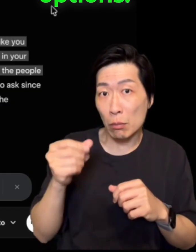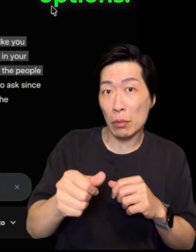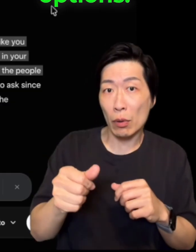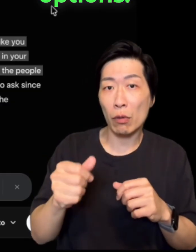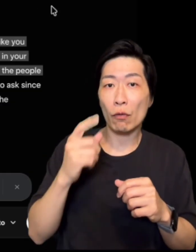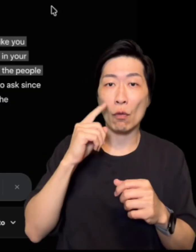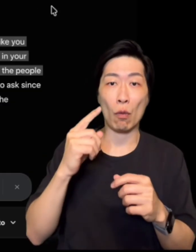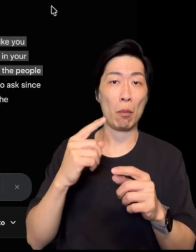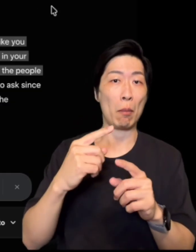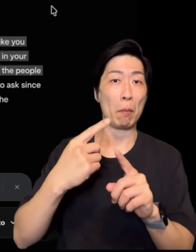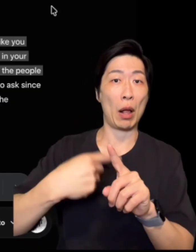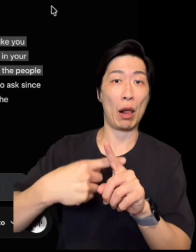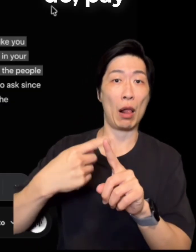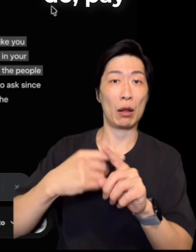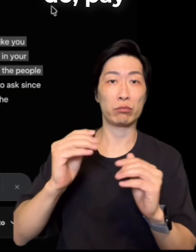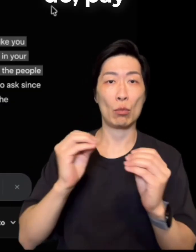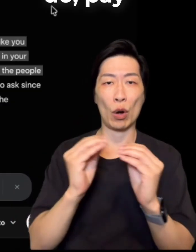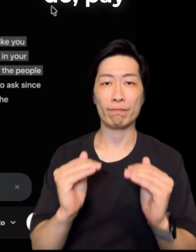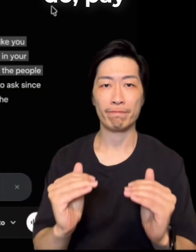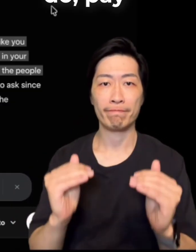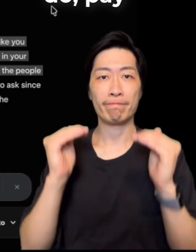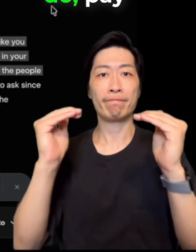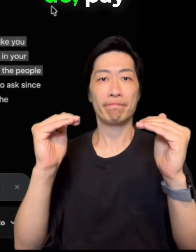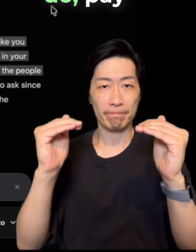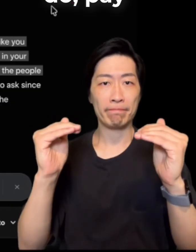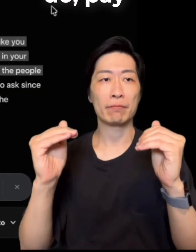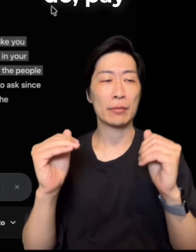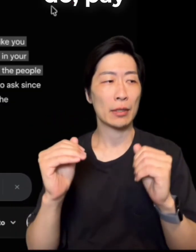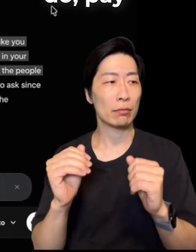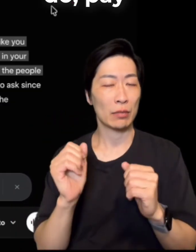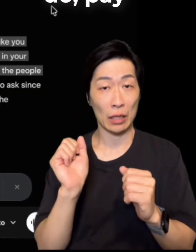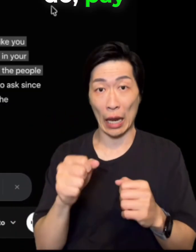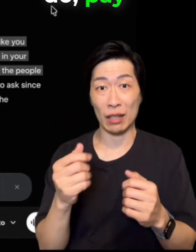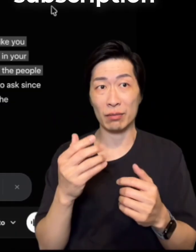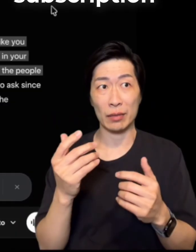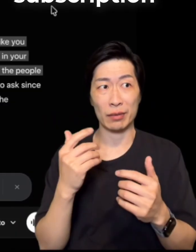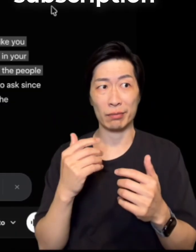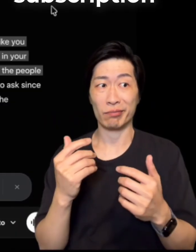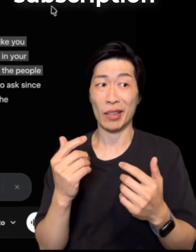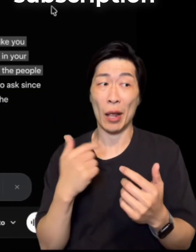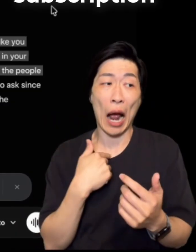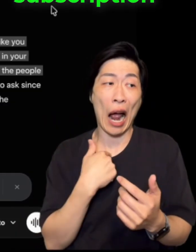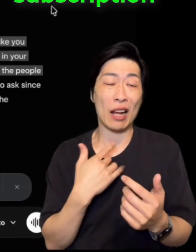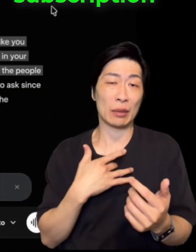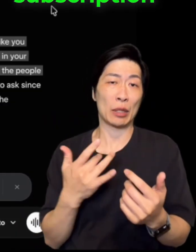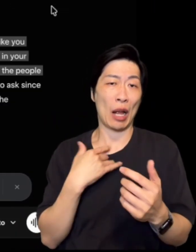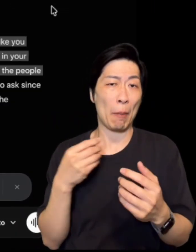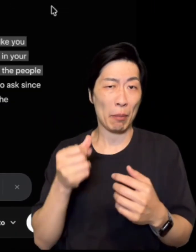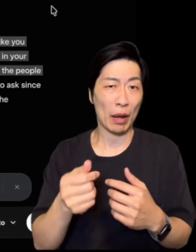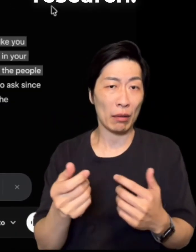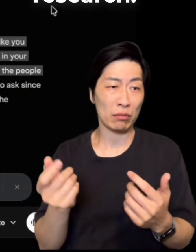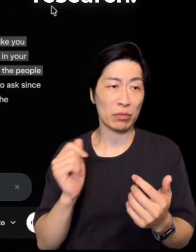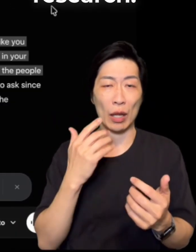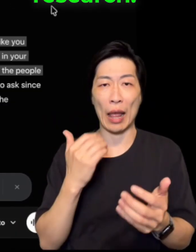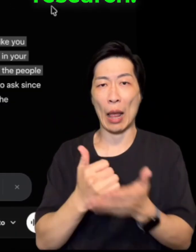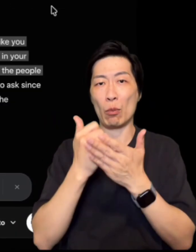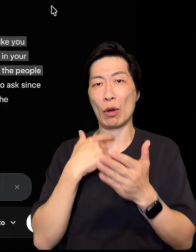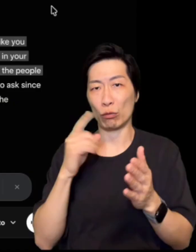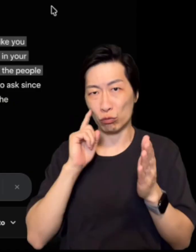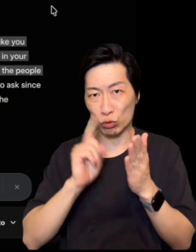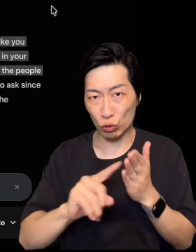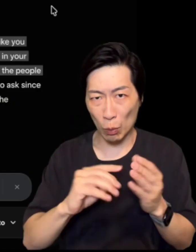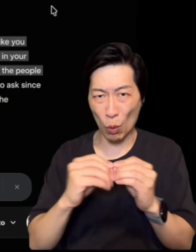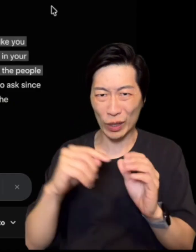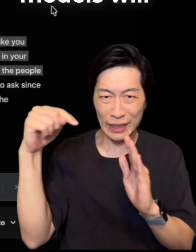more options. I typically do pay for it, the monthly subscription, because I like to do deep